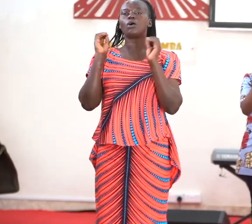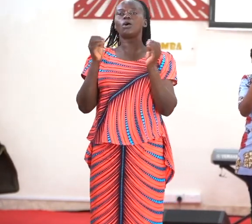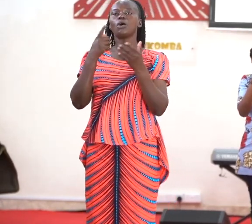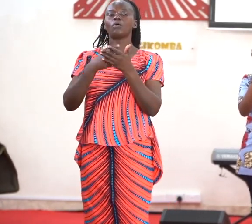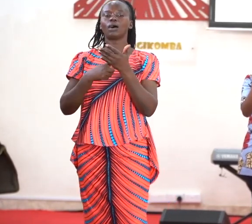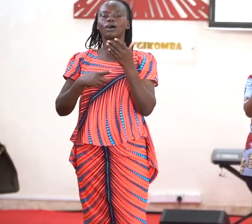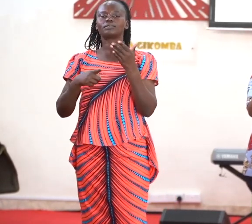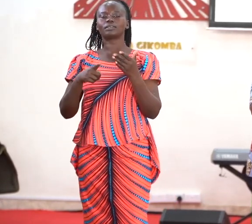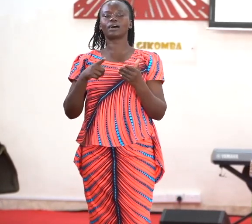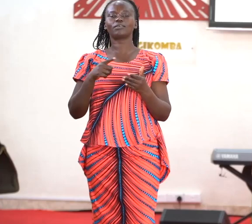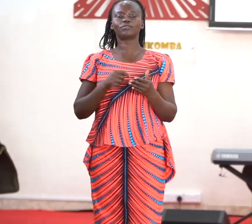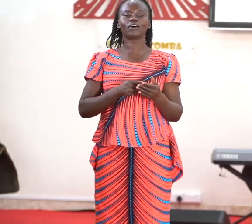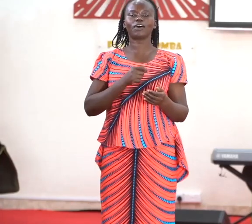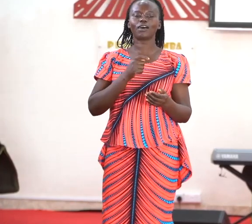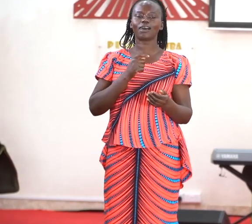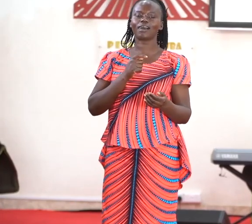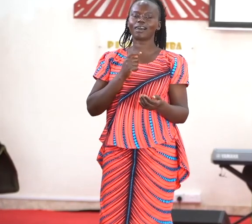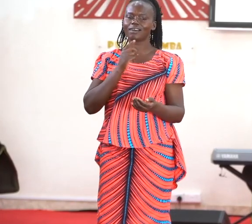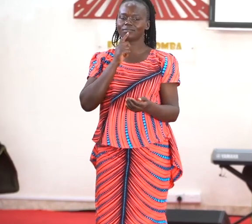mine. Oh, what a